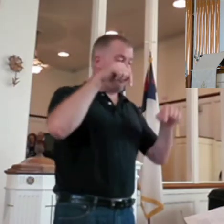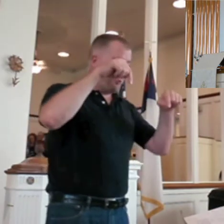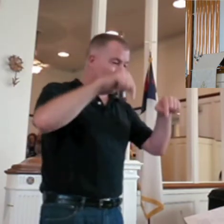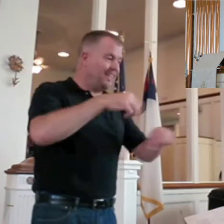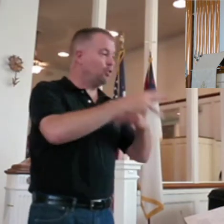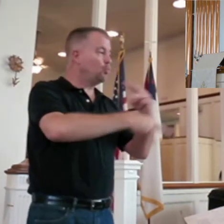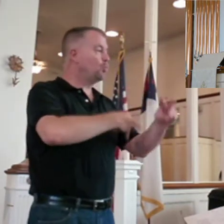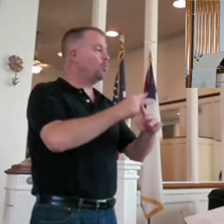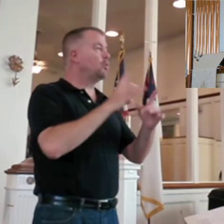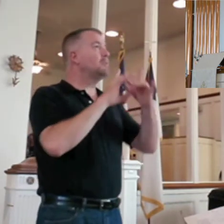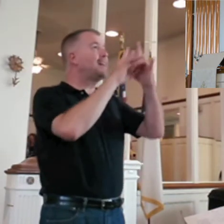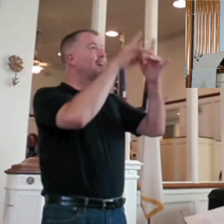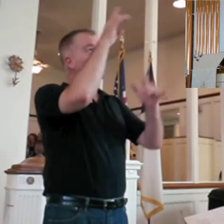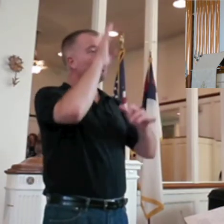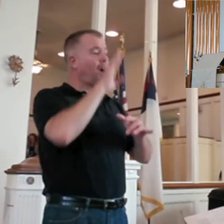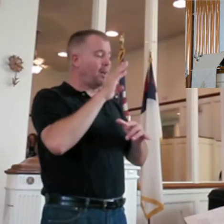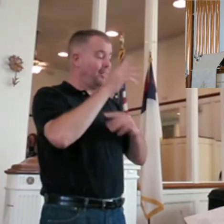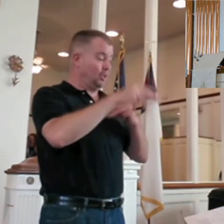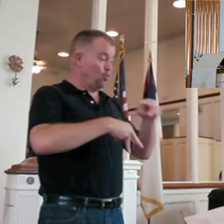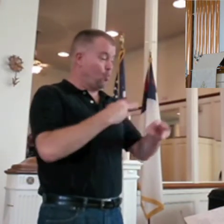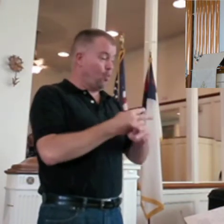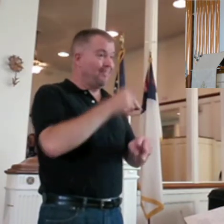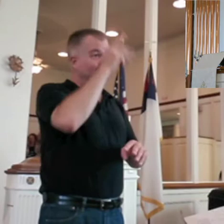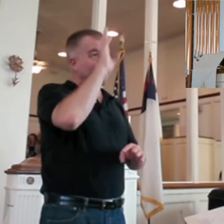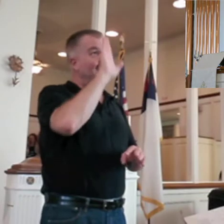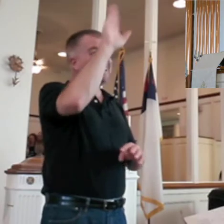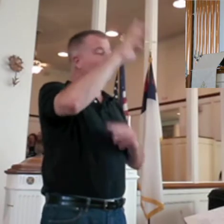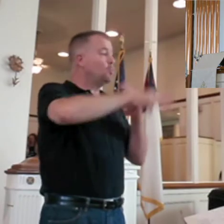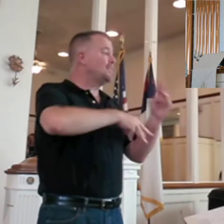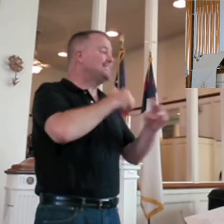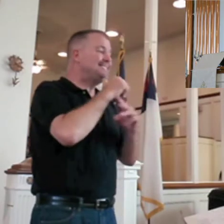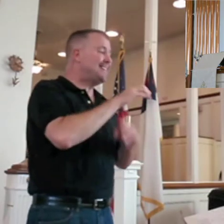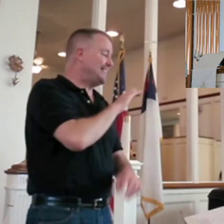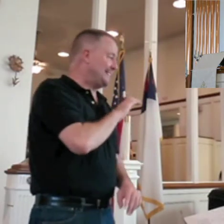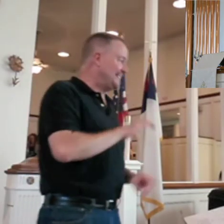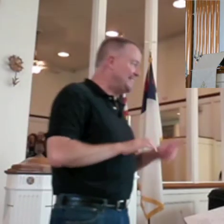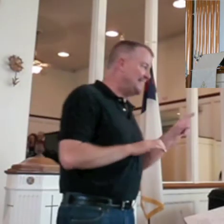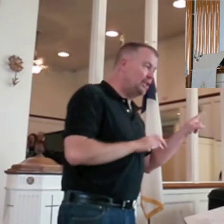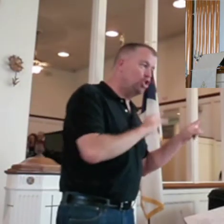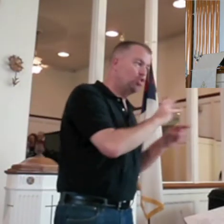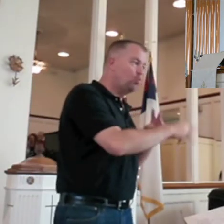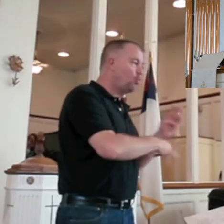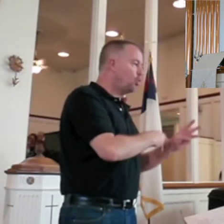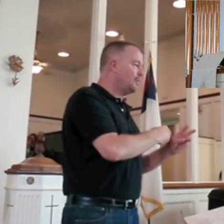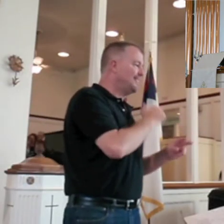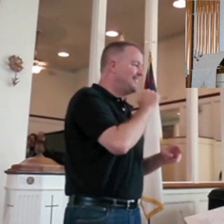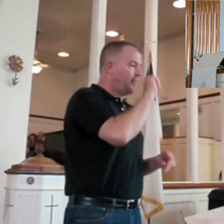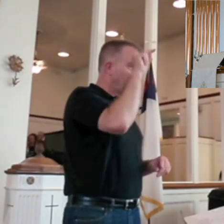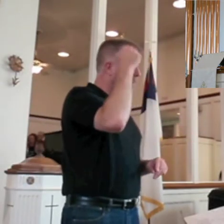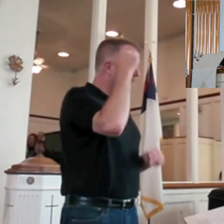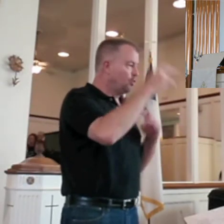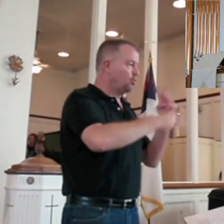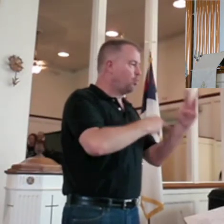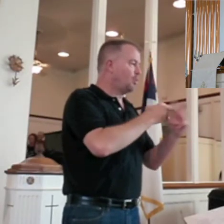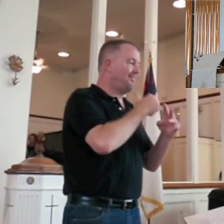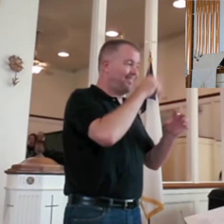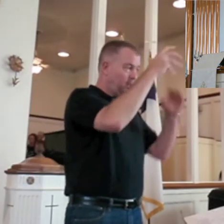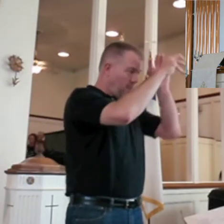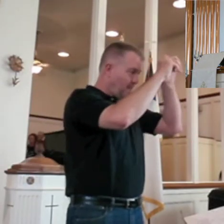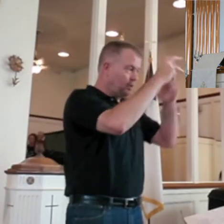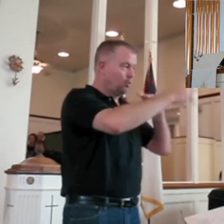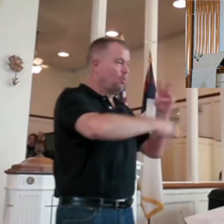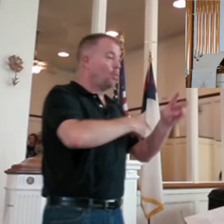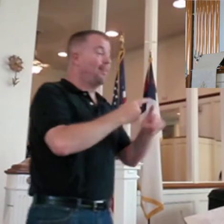this is God's world. It's not Caesar's world. This is God's